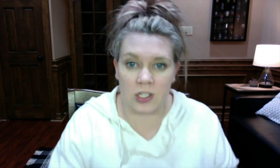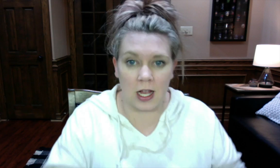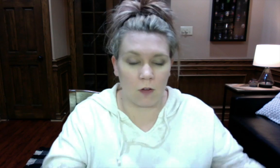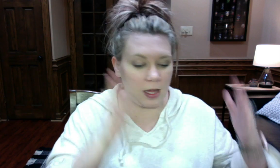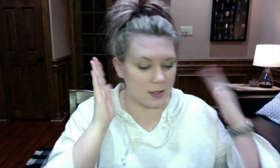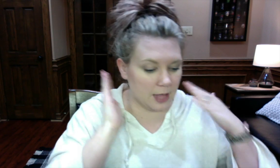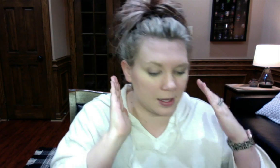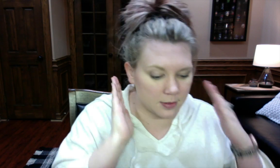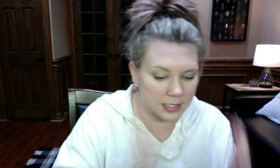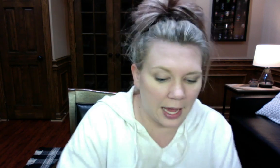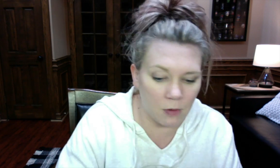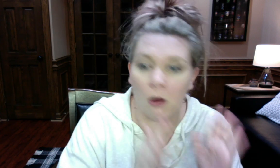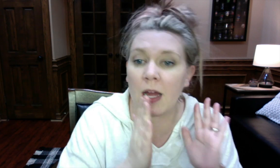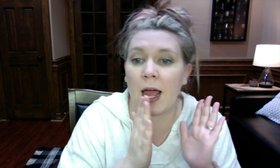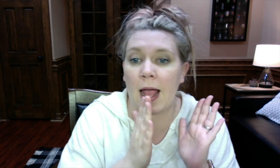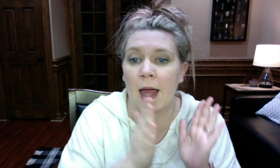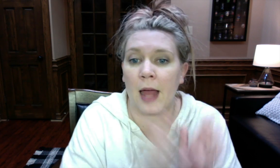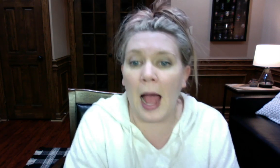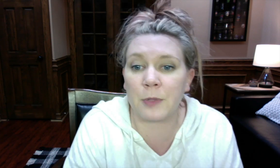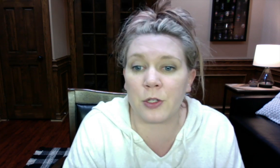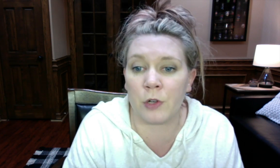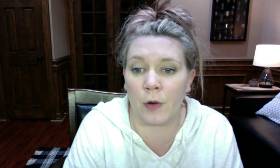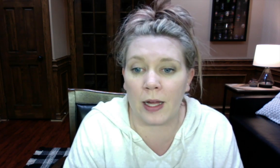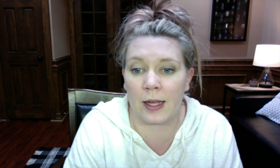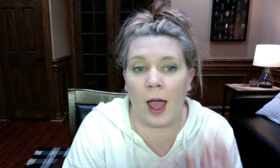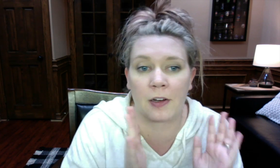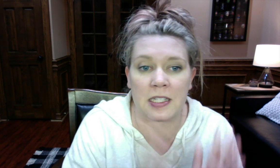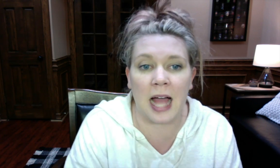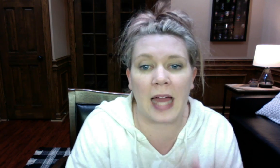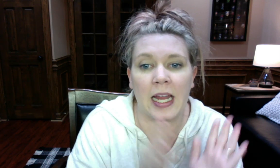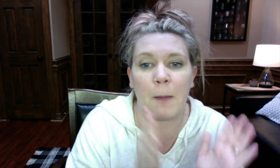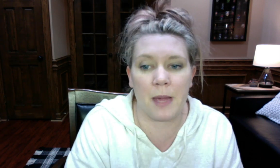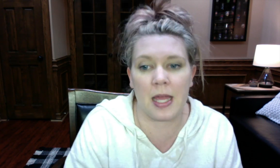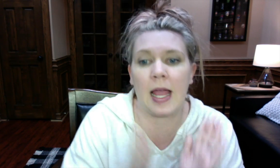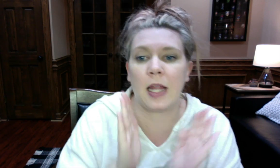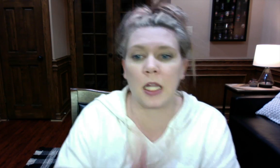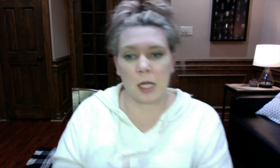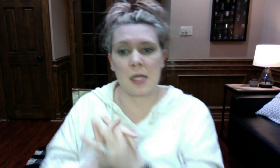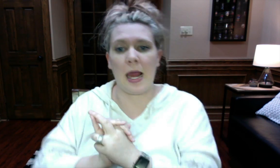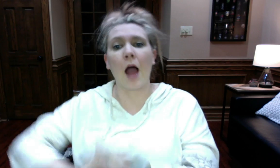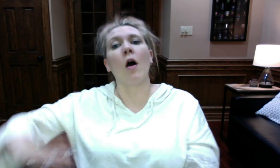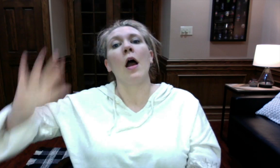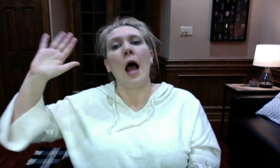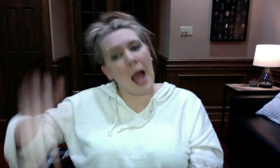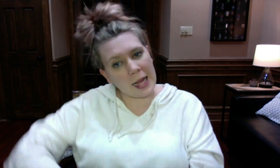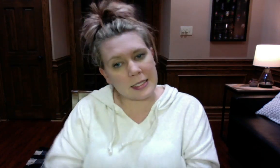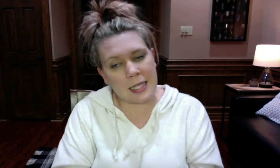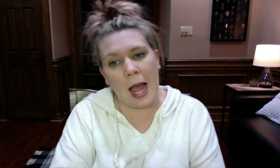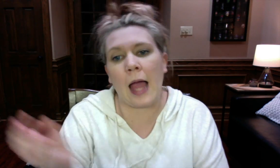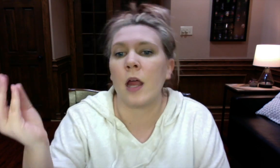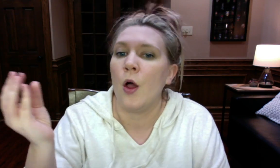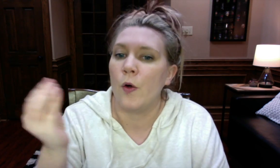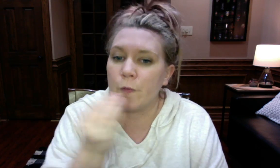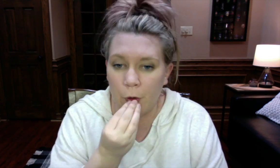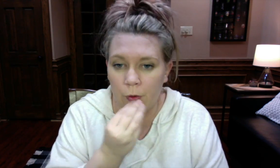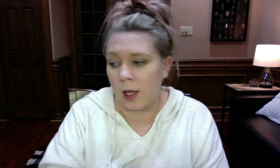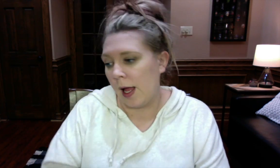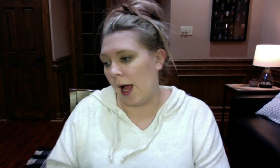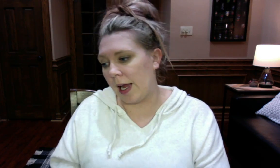yourself and say, day one, I had absolutely no idea how to sign a B, and look at me now. I can sign food, and I